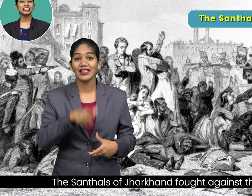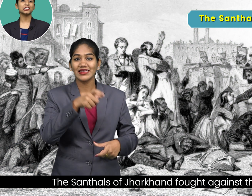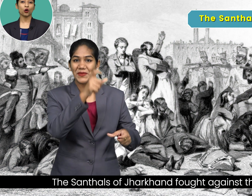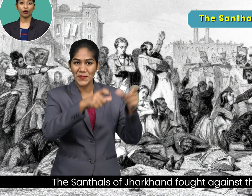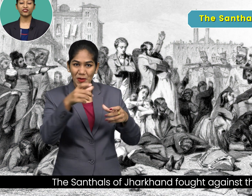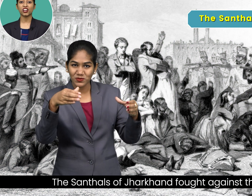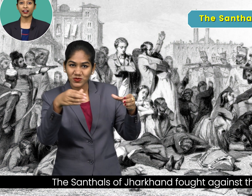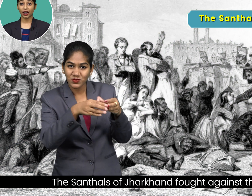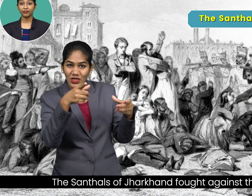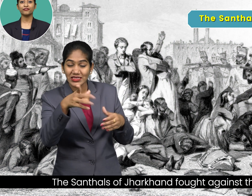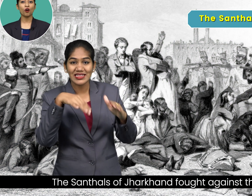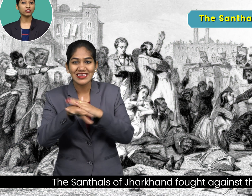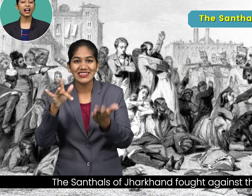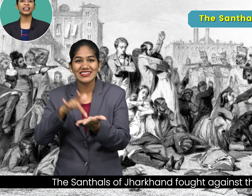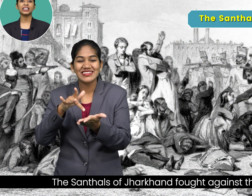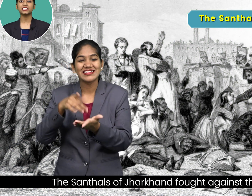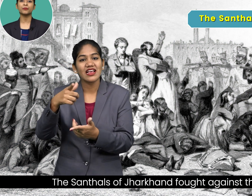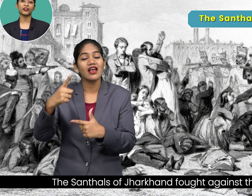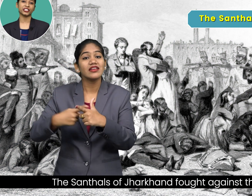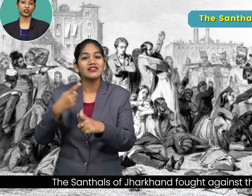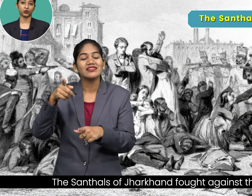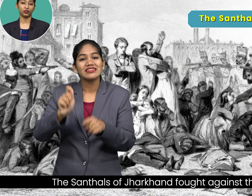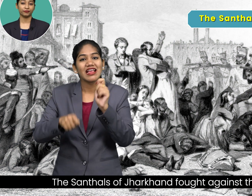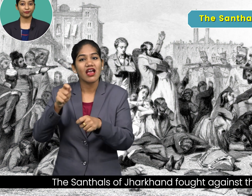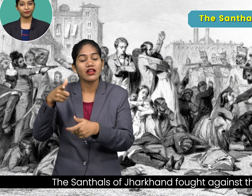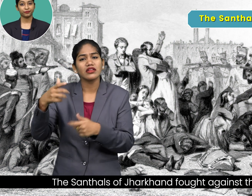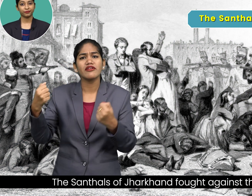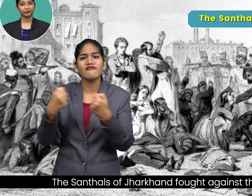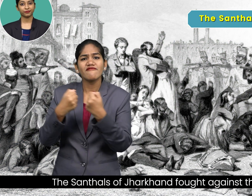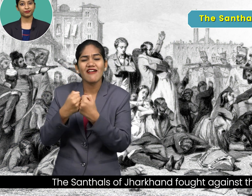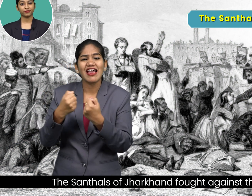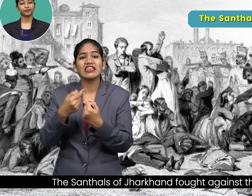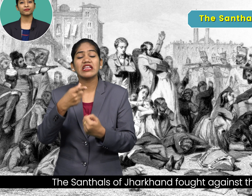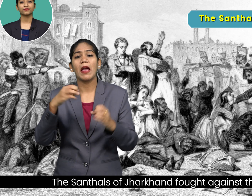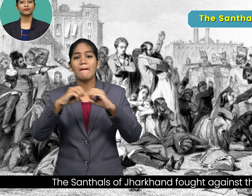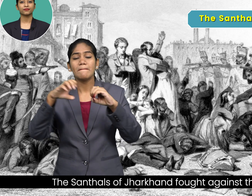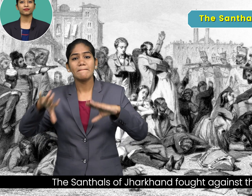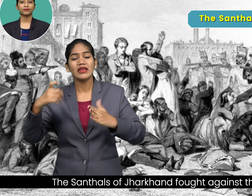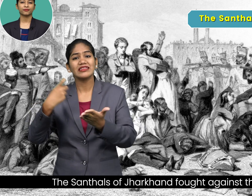The Santals of Jharkhand fought against the British rule.